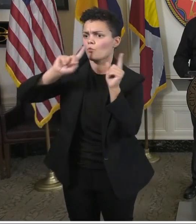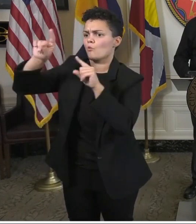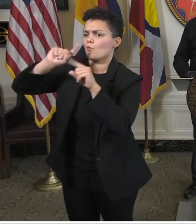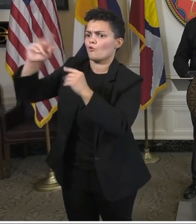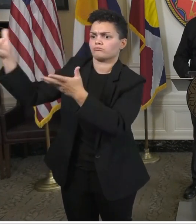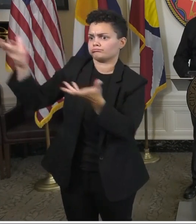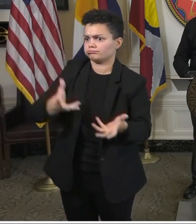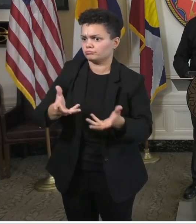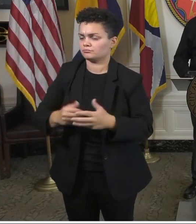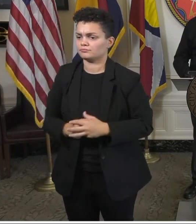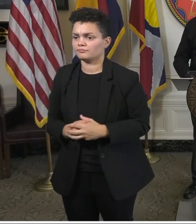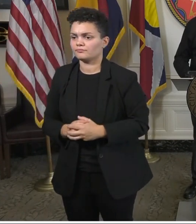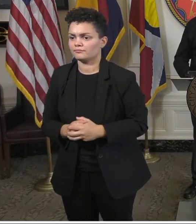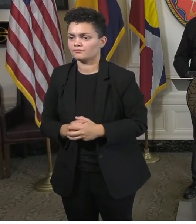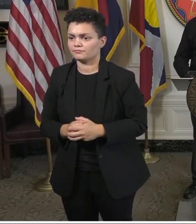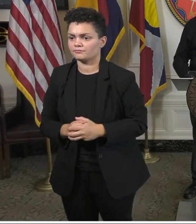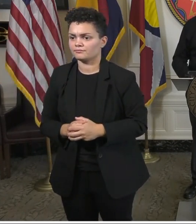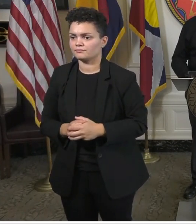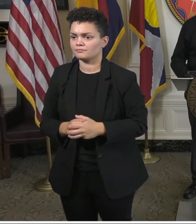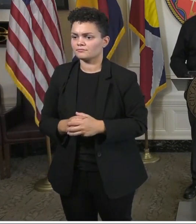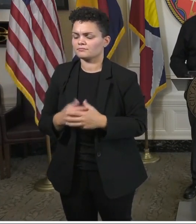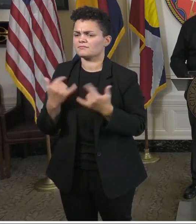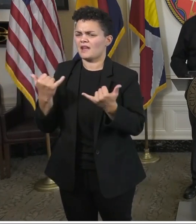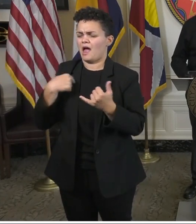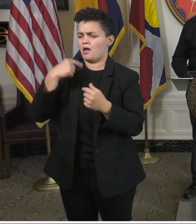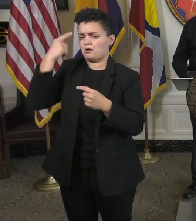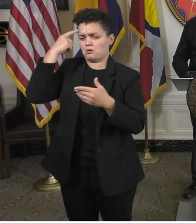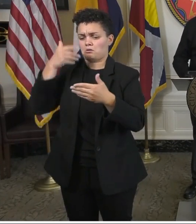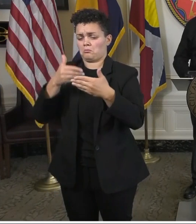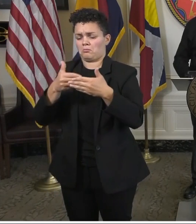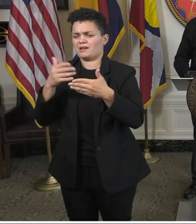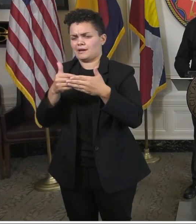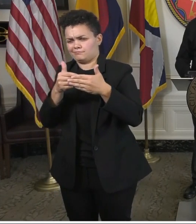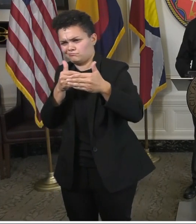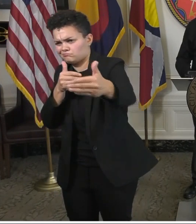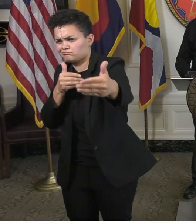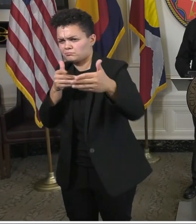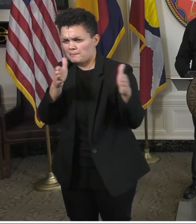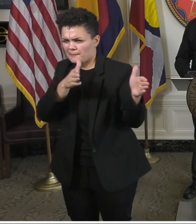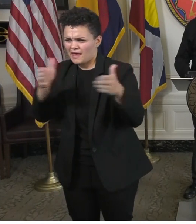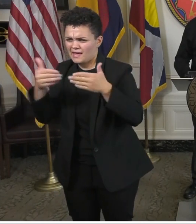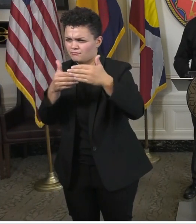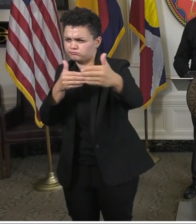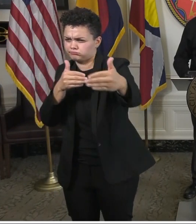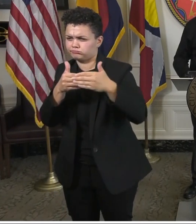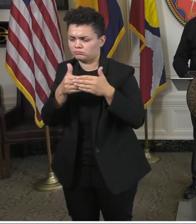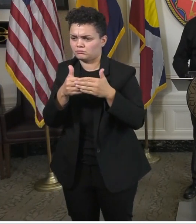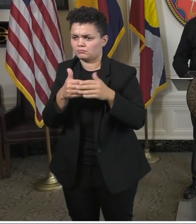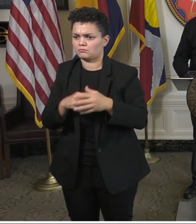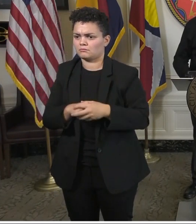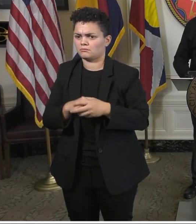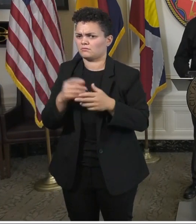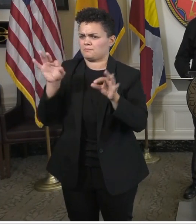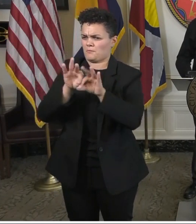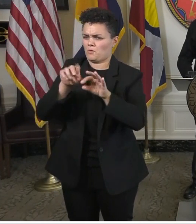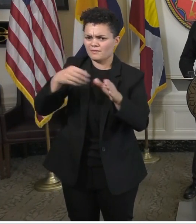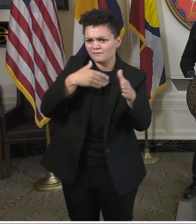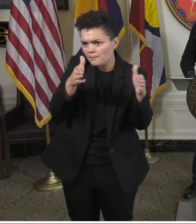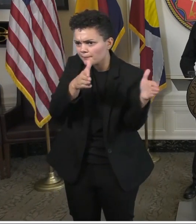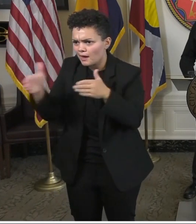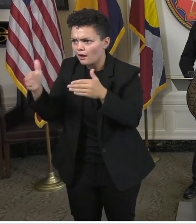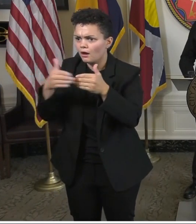up a long-term recovery committee to guide the city's response and recovery through COVID. To ensure we have a clear and